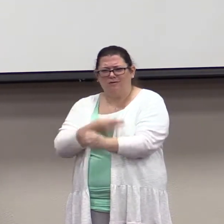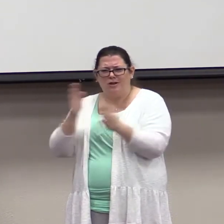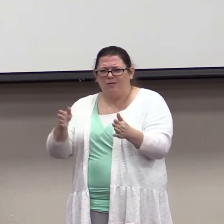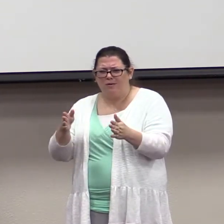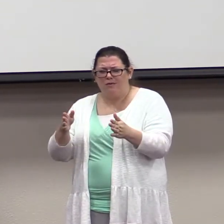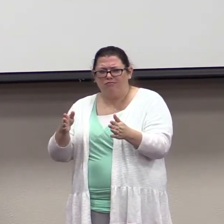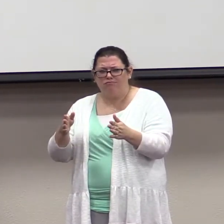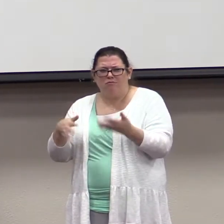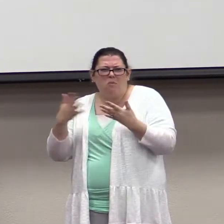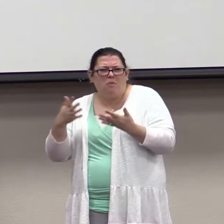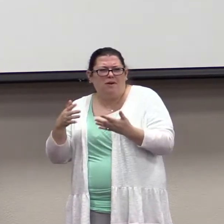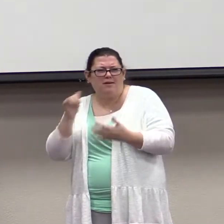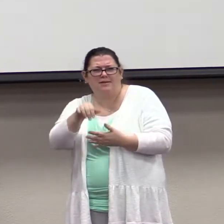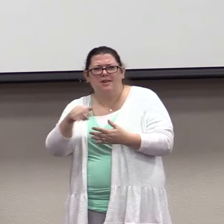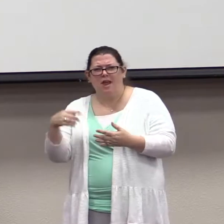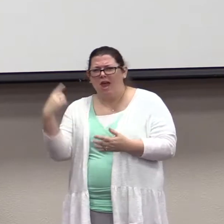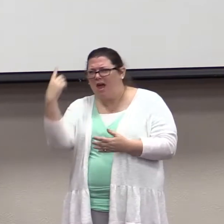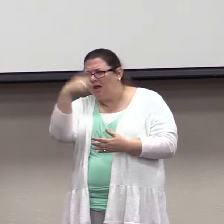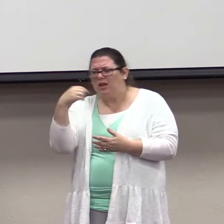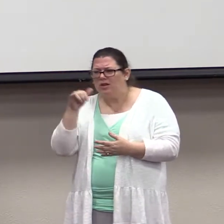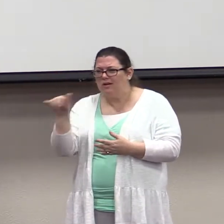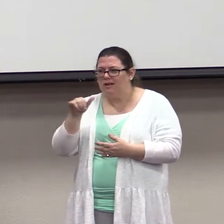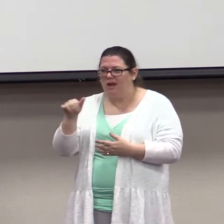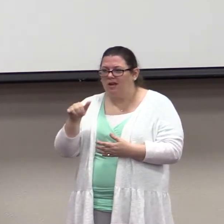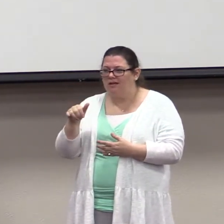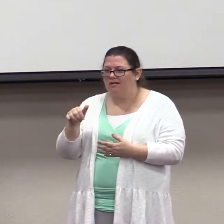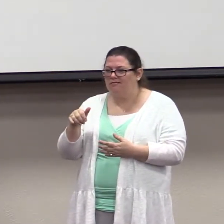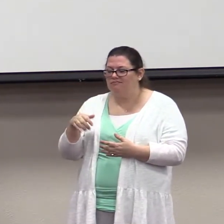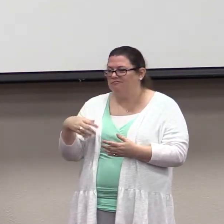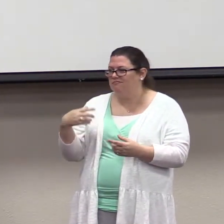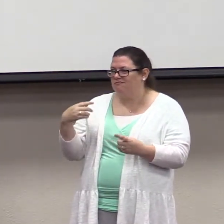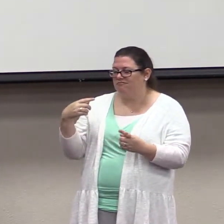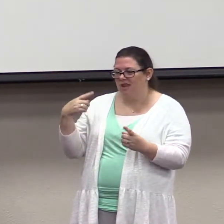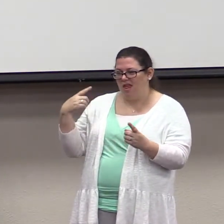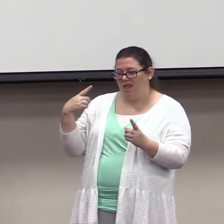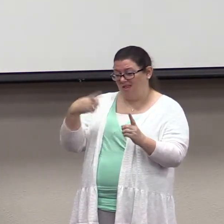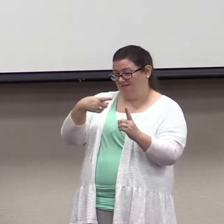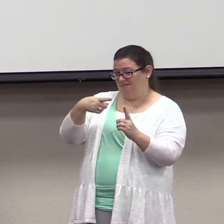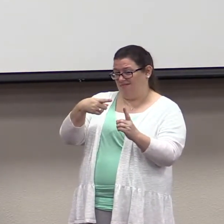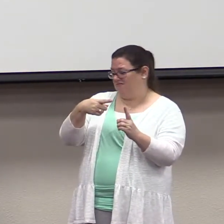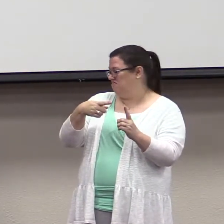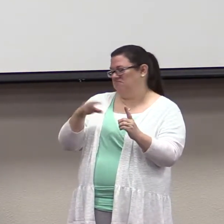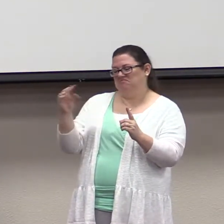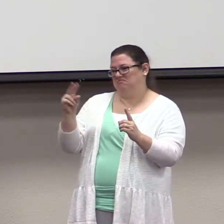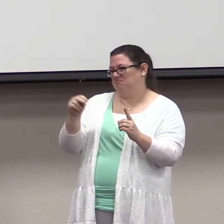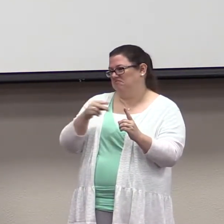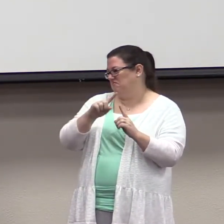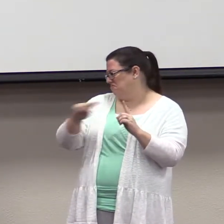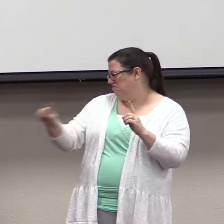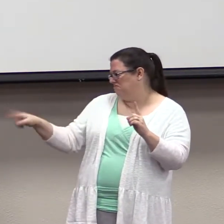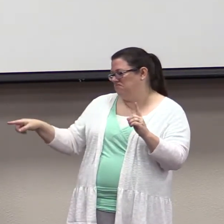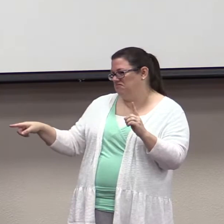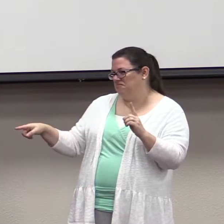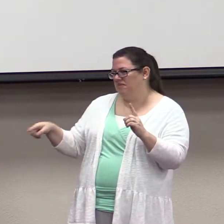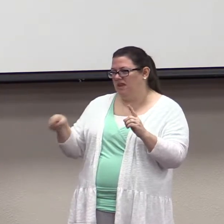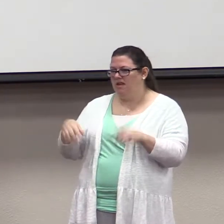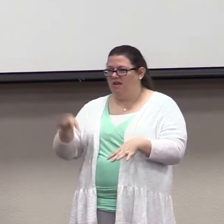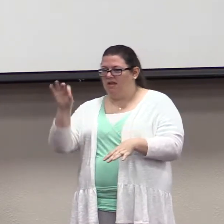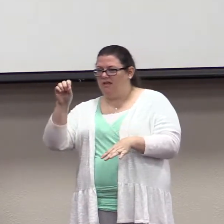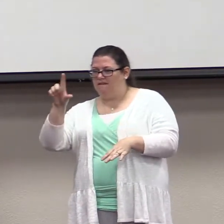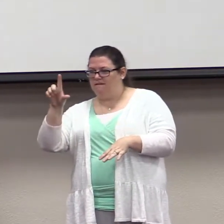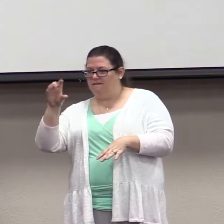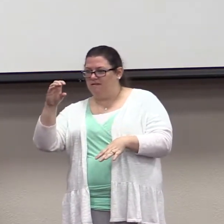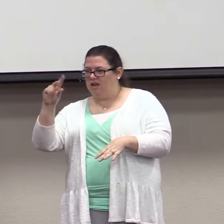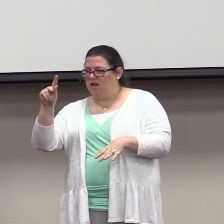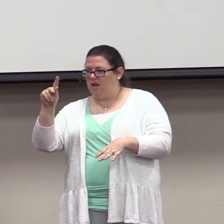look like? They're aimless. The whole flock does not move as a cohesive unit. They're not going anywhere